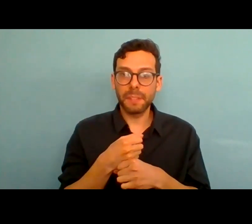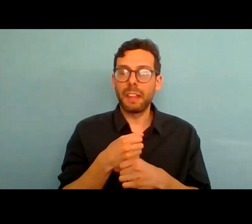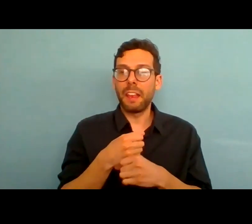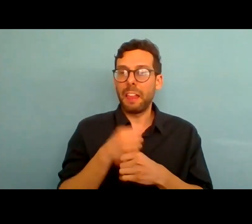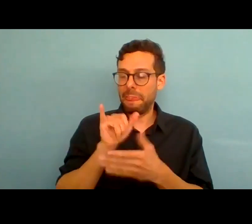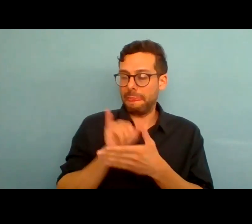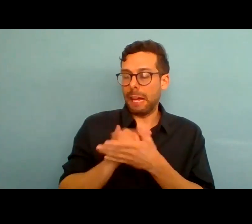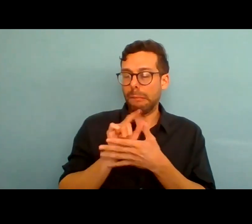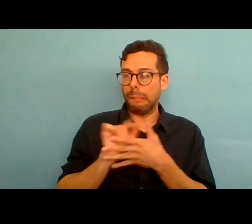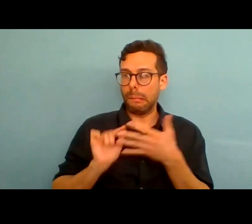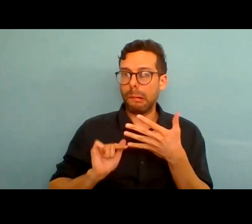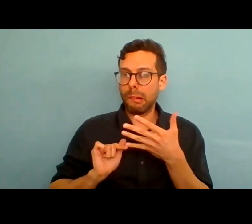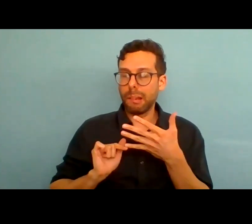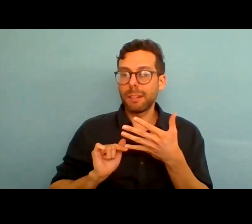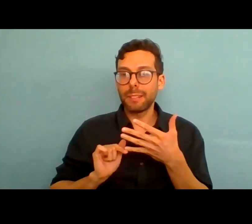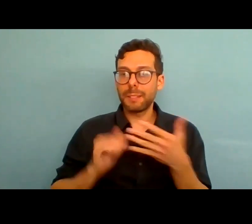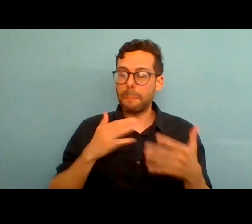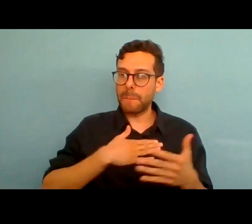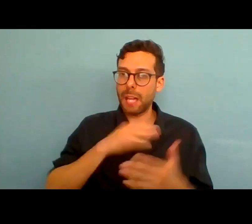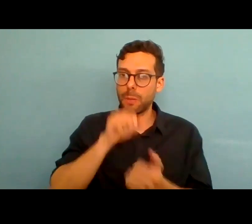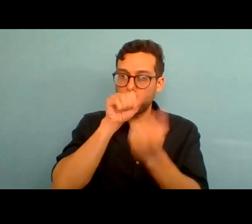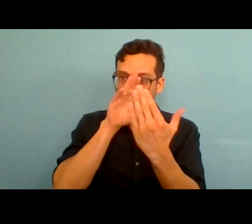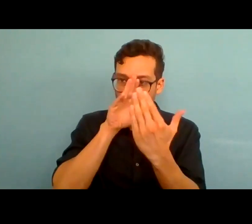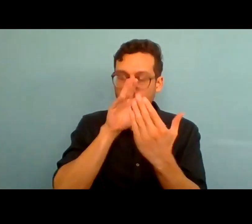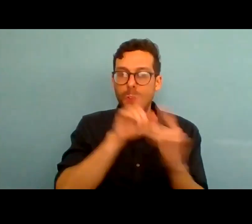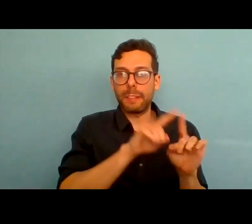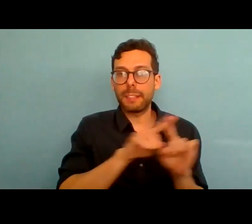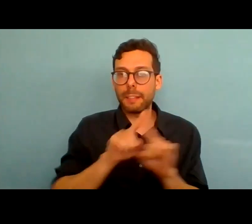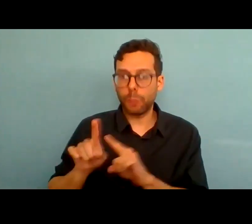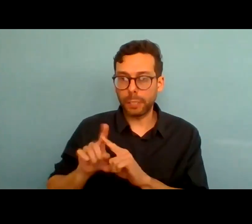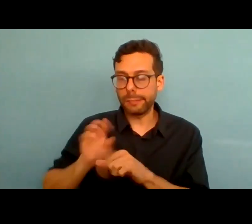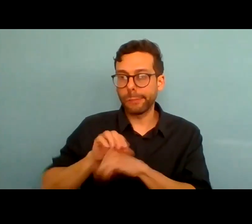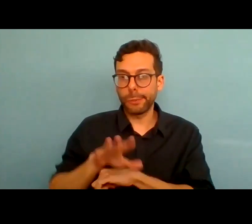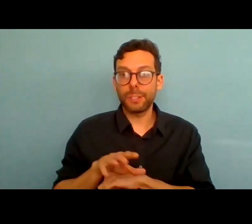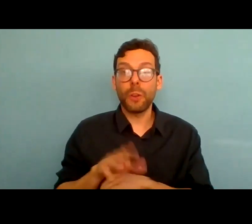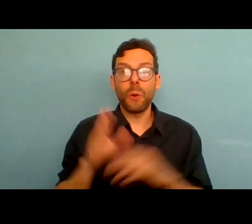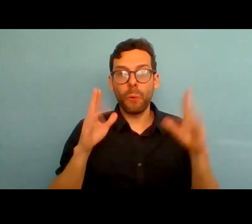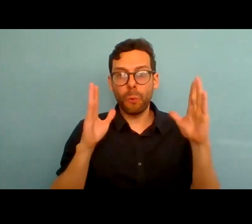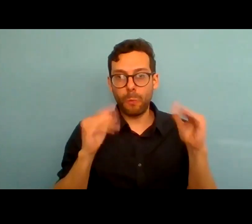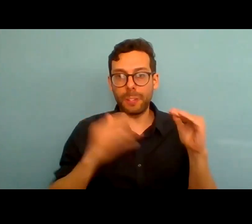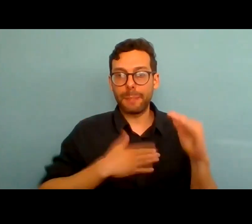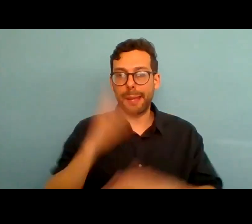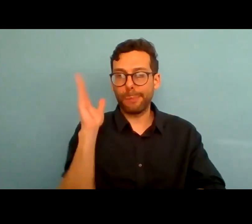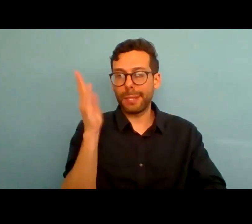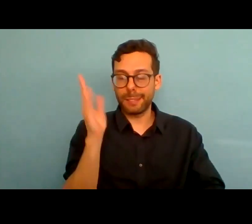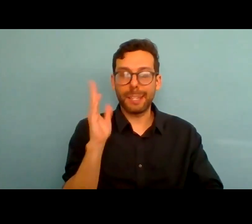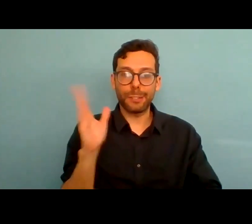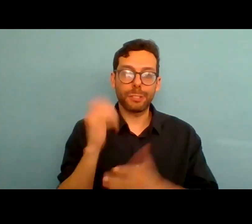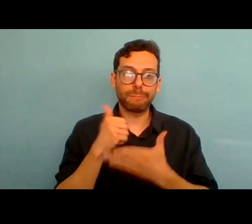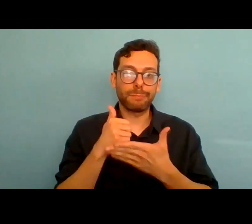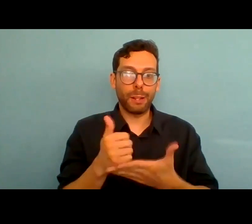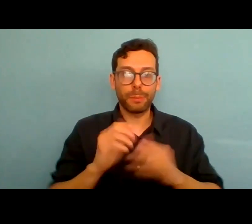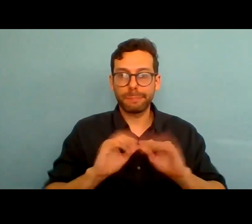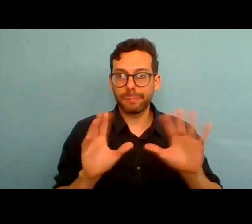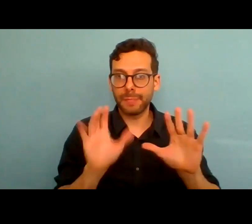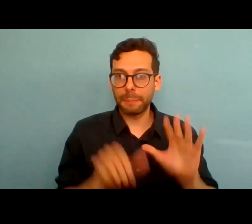consider addressing those different aspects. And I think the talk hopefully outlines a couple of those as well. Okay. All right. And so